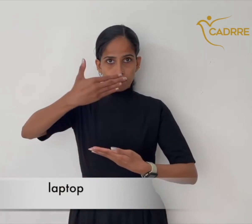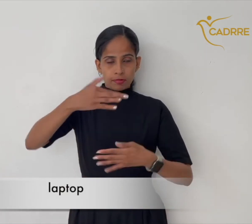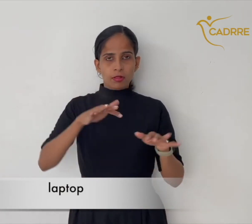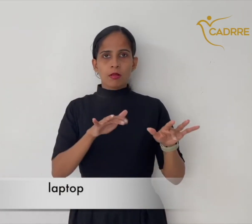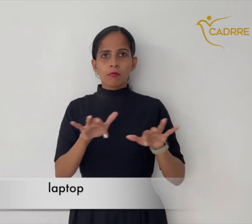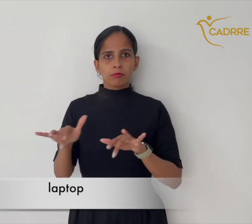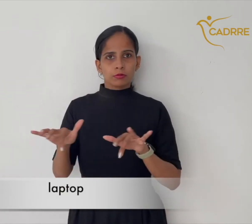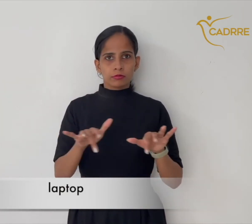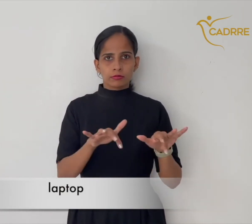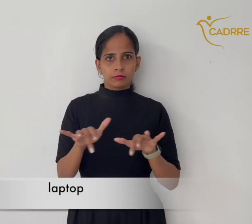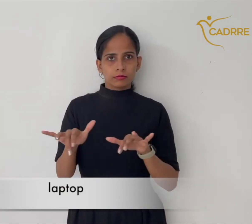laptop